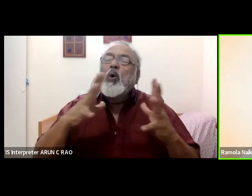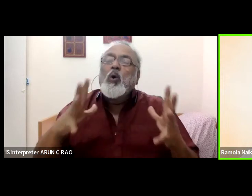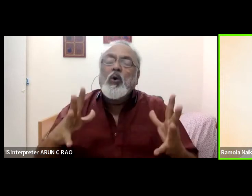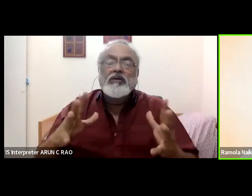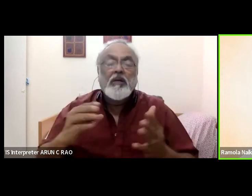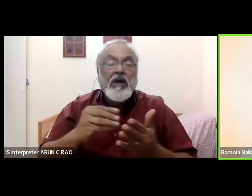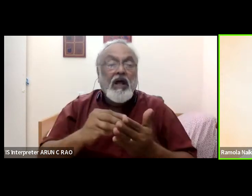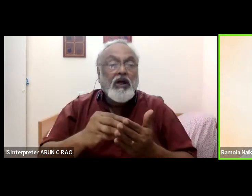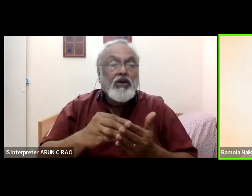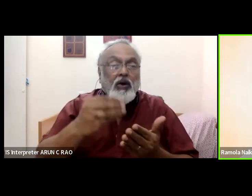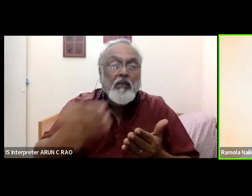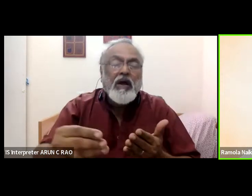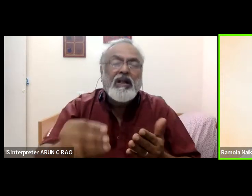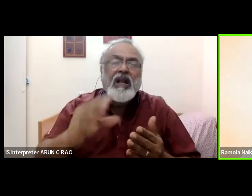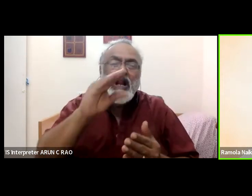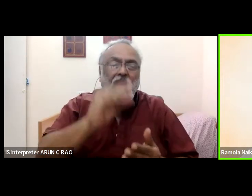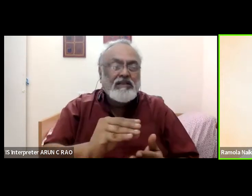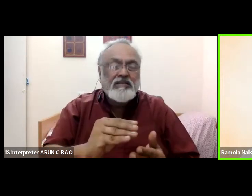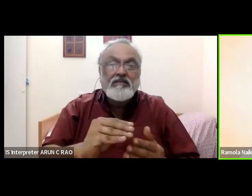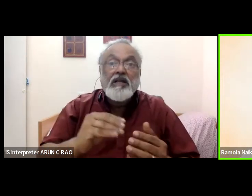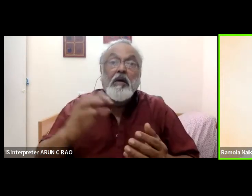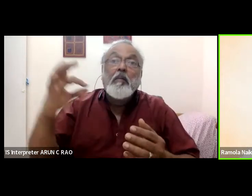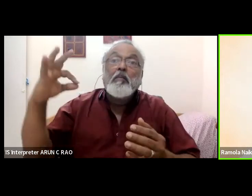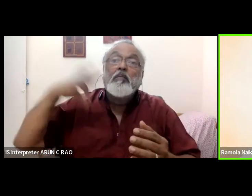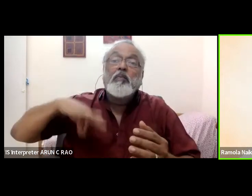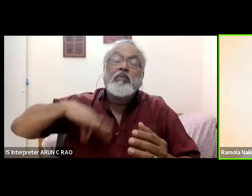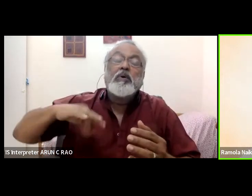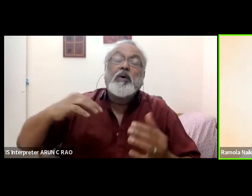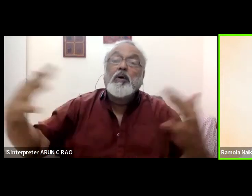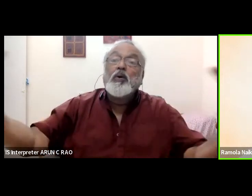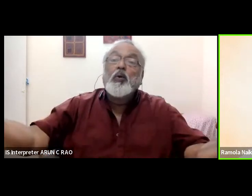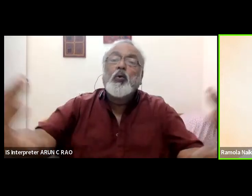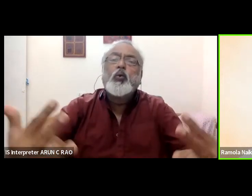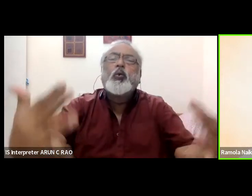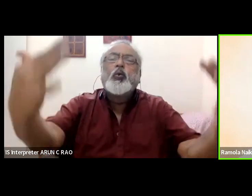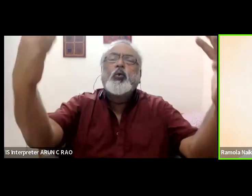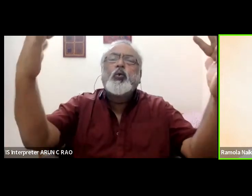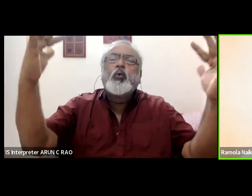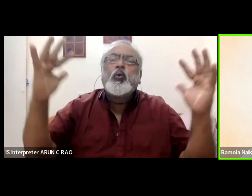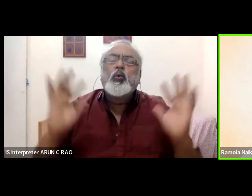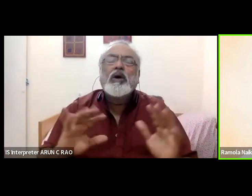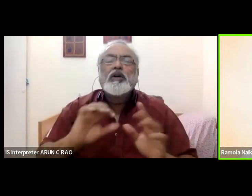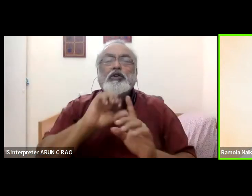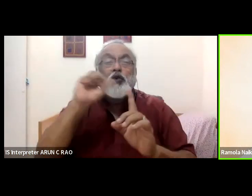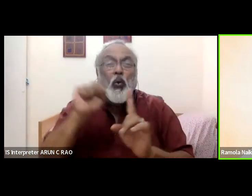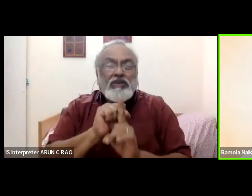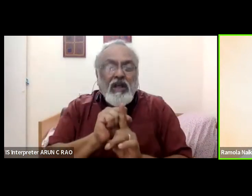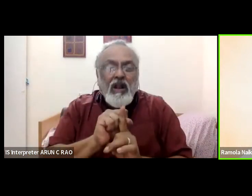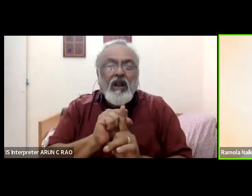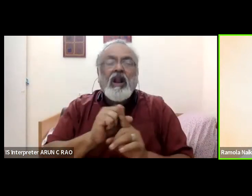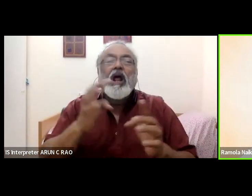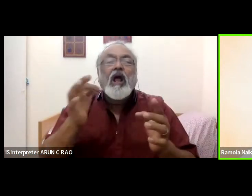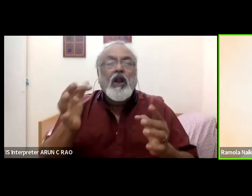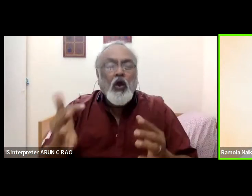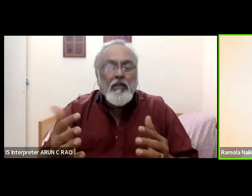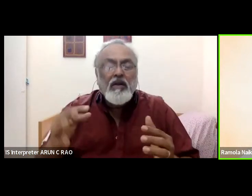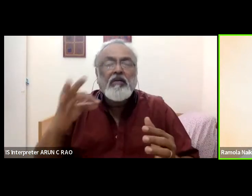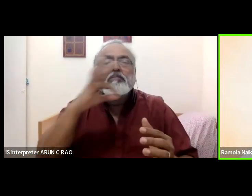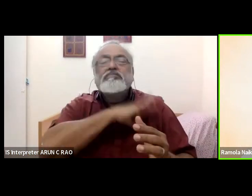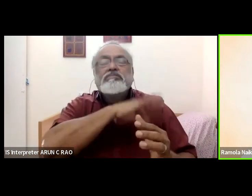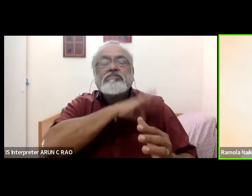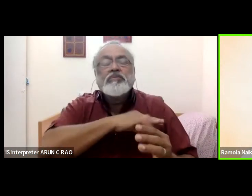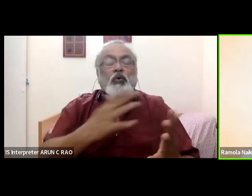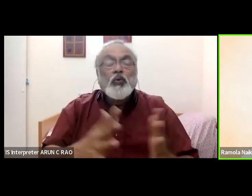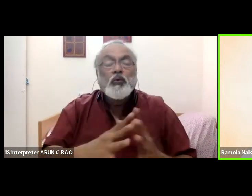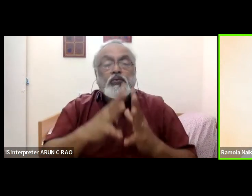associated with it. So one would wonder, why is all infrastructure not accessible? Admittedly, the financing gap is